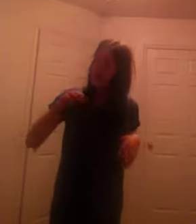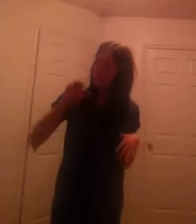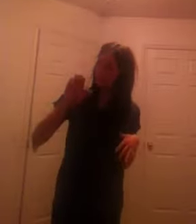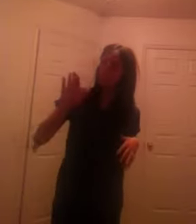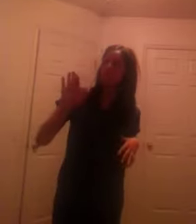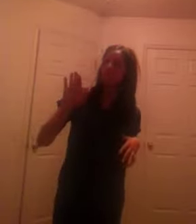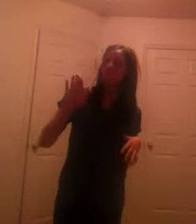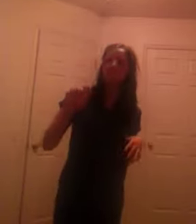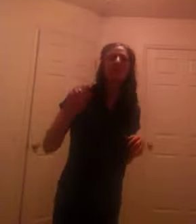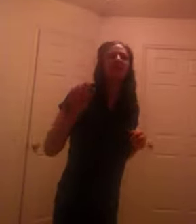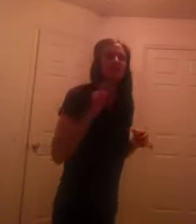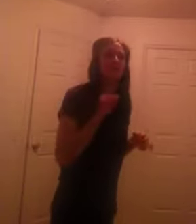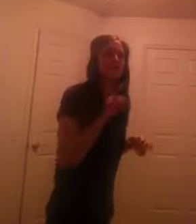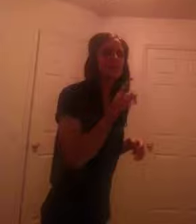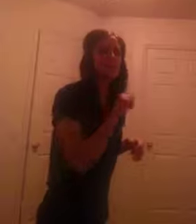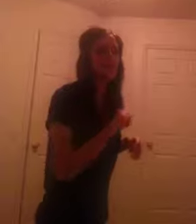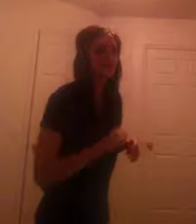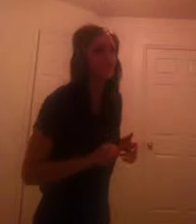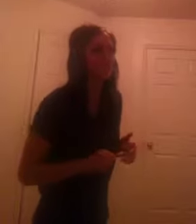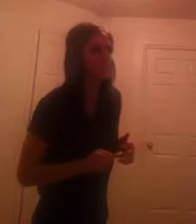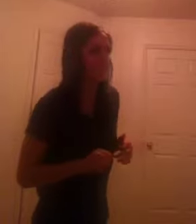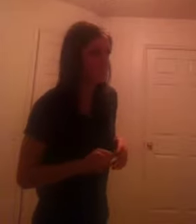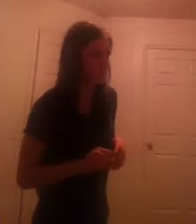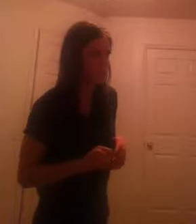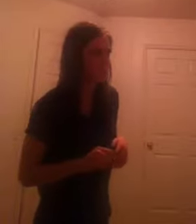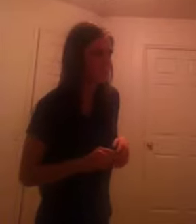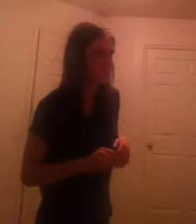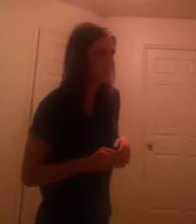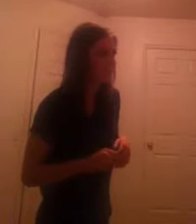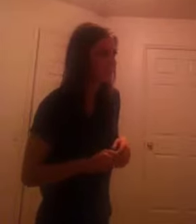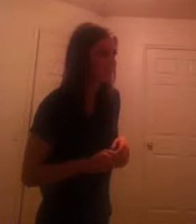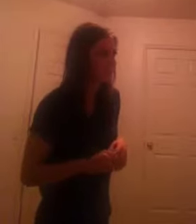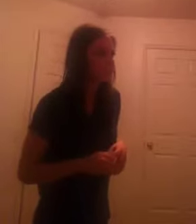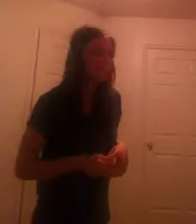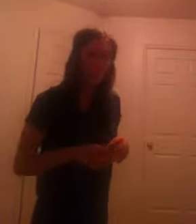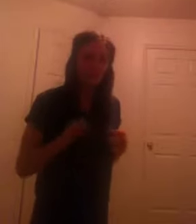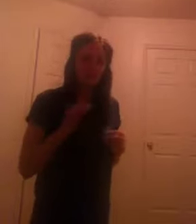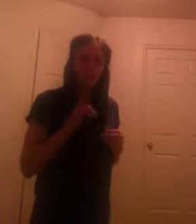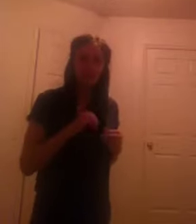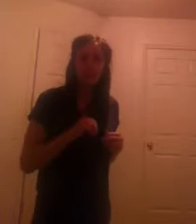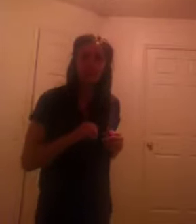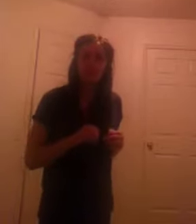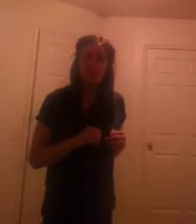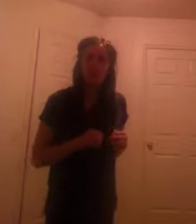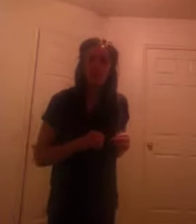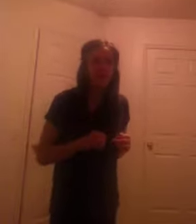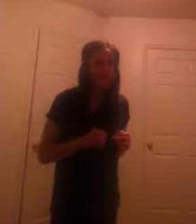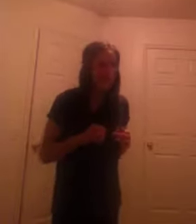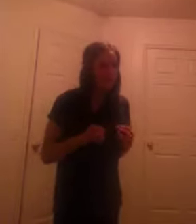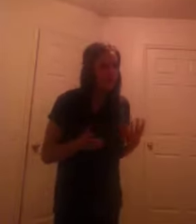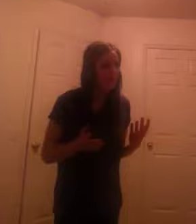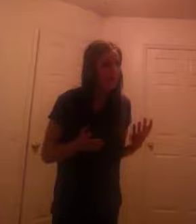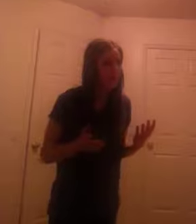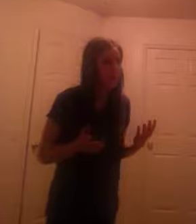and successfully completed our first big rappel. We kept walking a little ways longer, and we came up on a